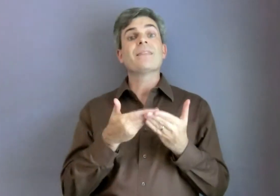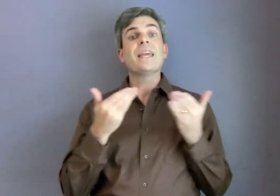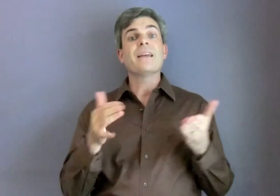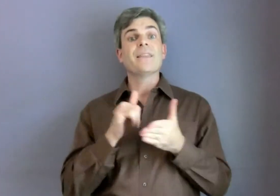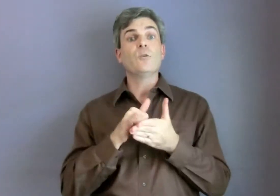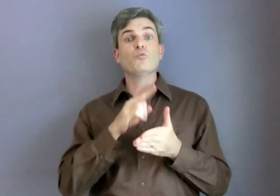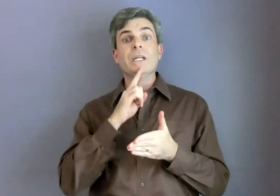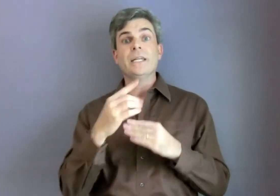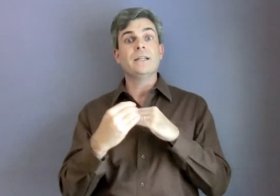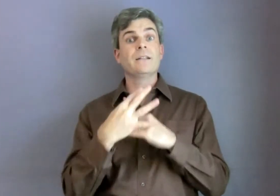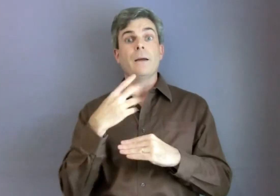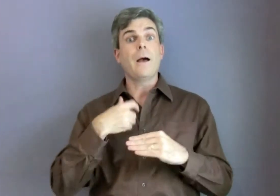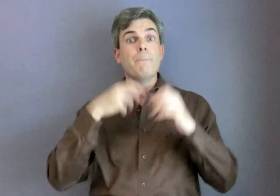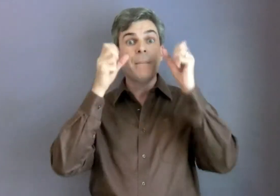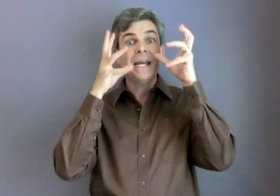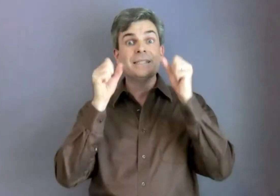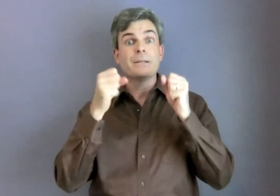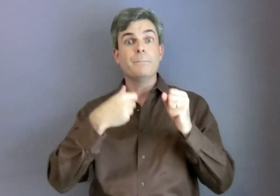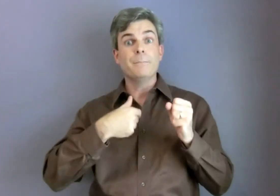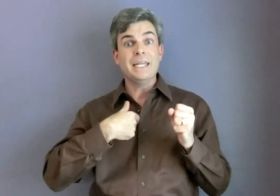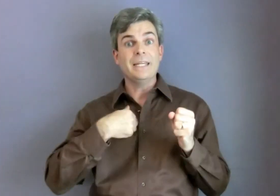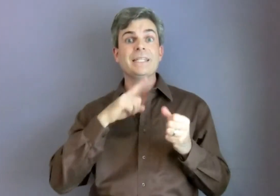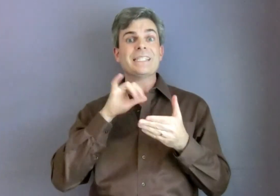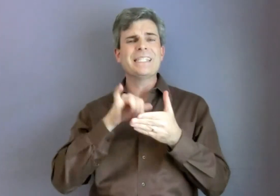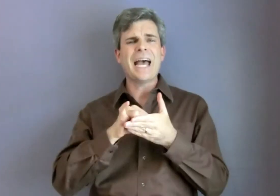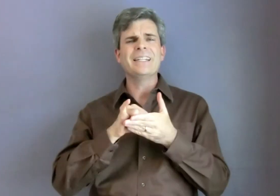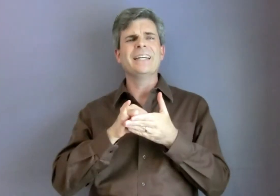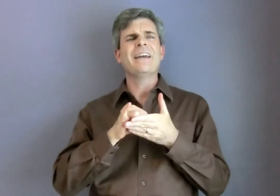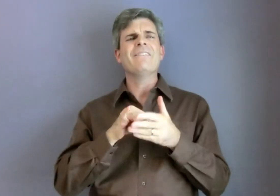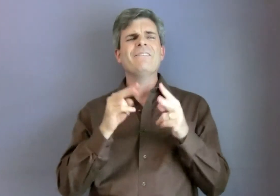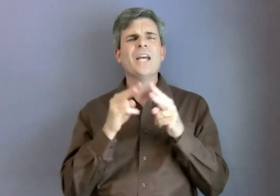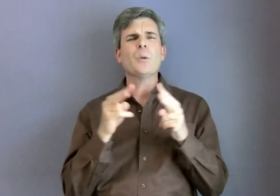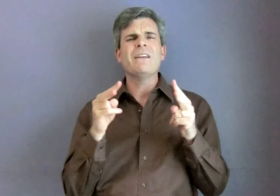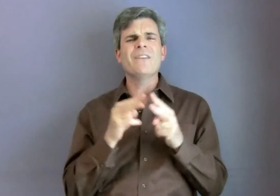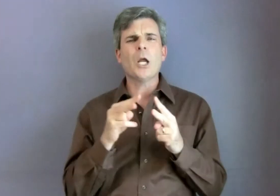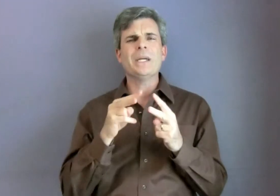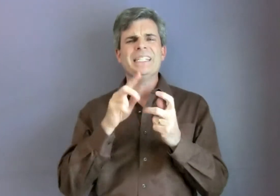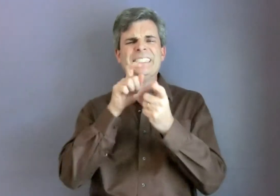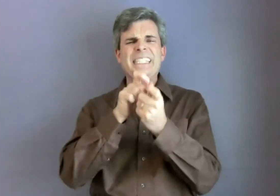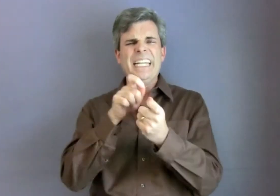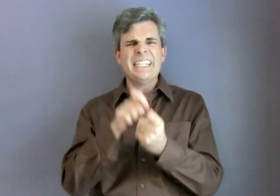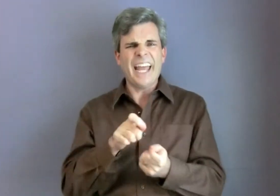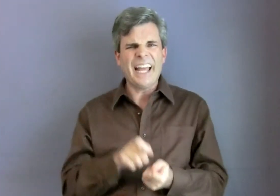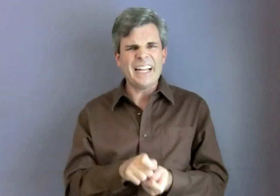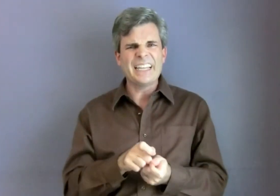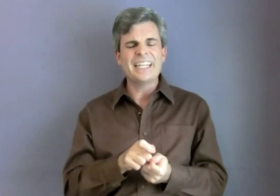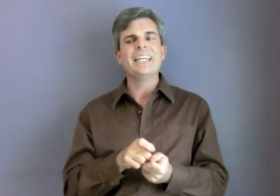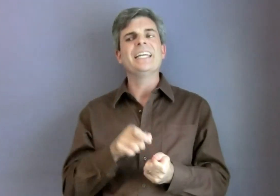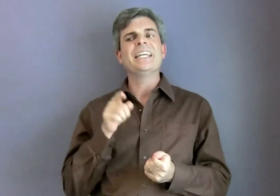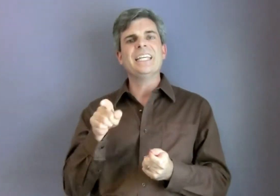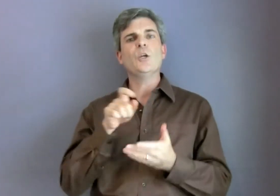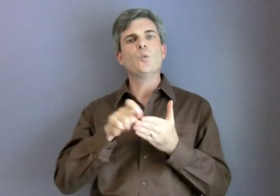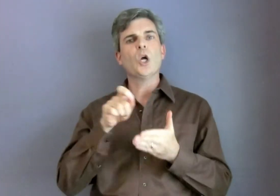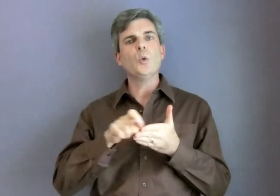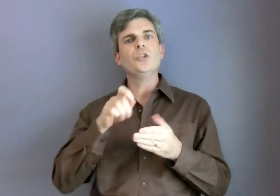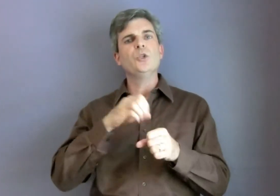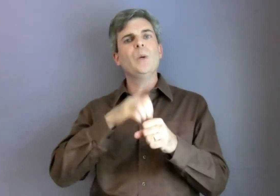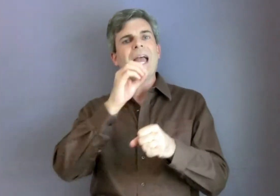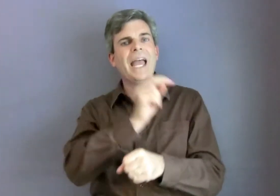the painstaking detail with which he has written every hospital he had been to, every treatment